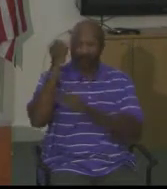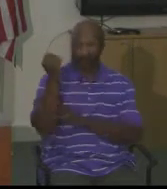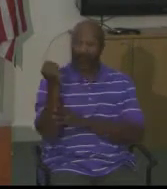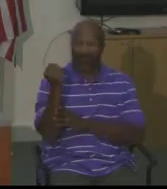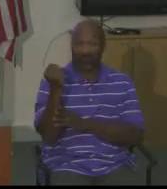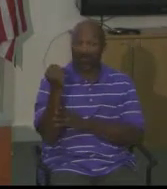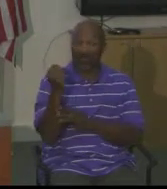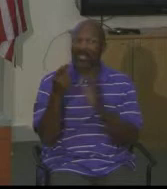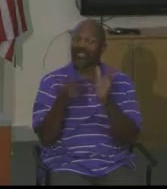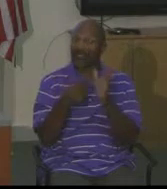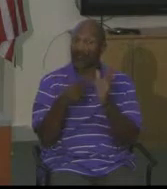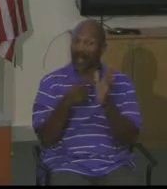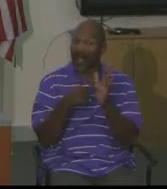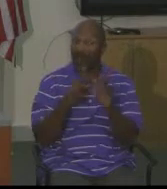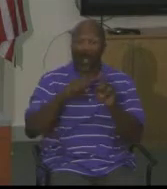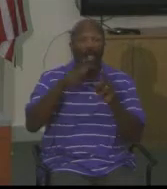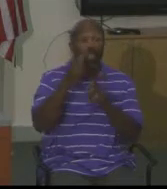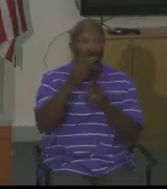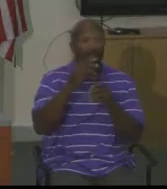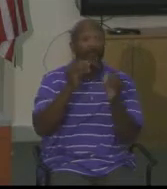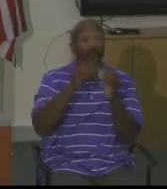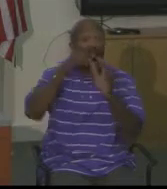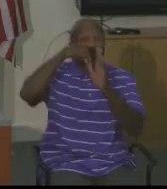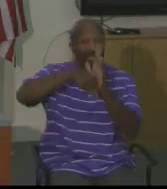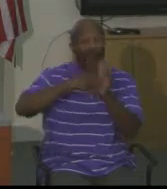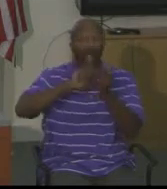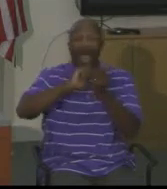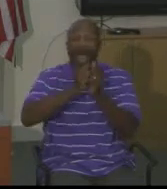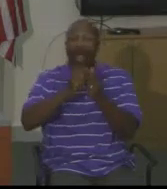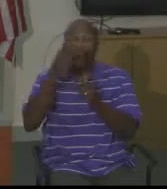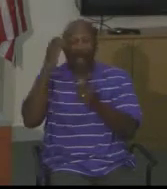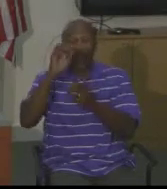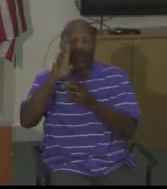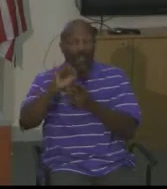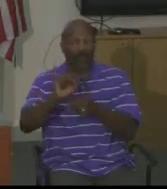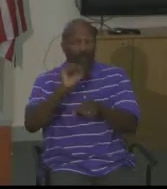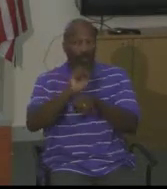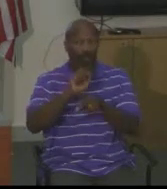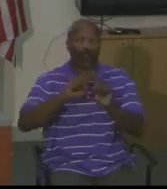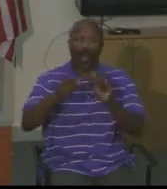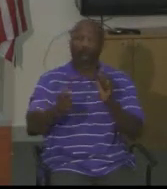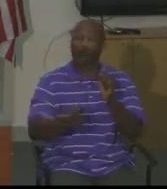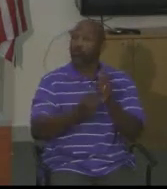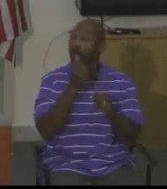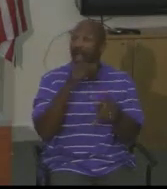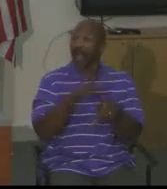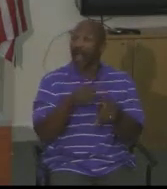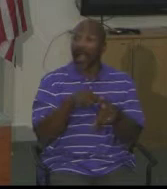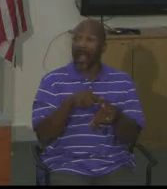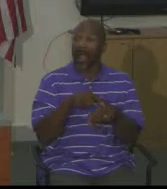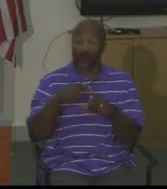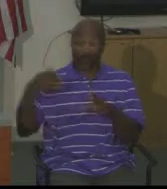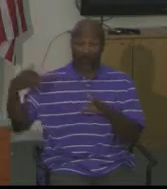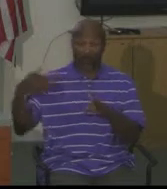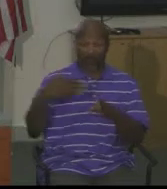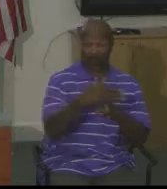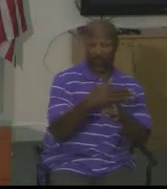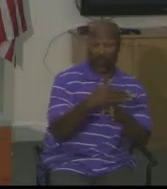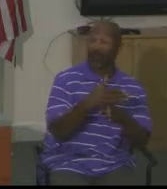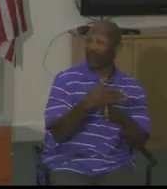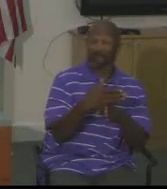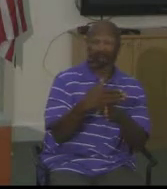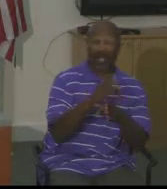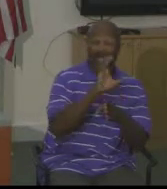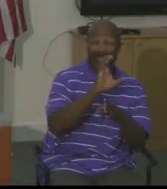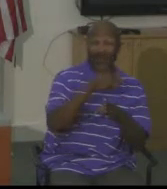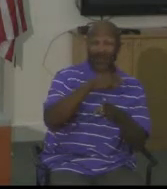details tomorrow on Thursday about how memory bus works. But in some cases, the pathway may come from down